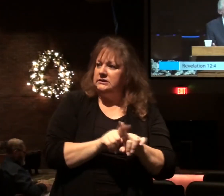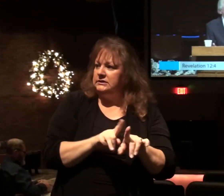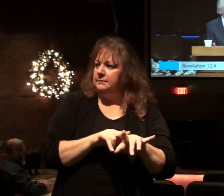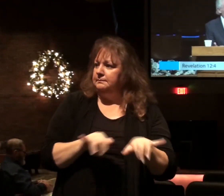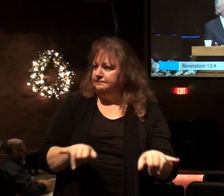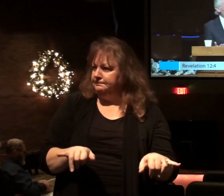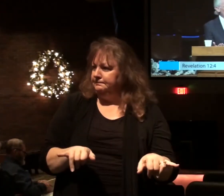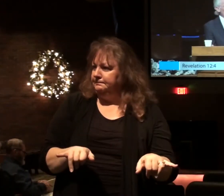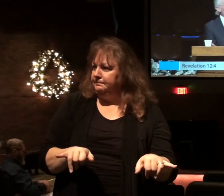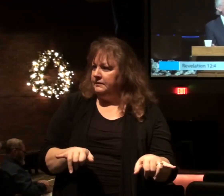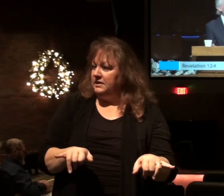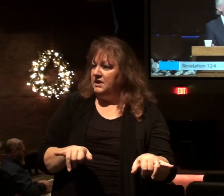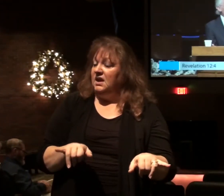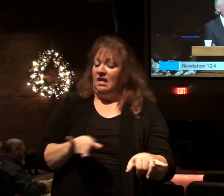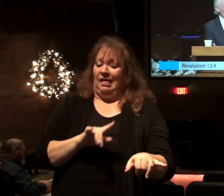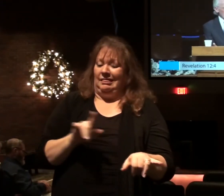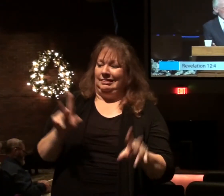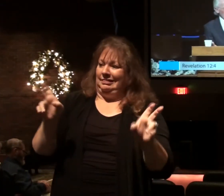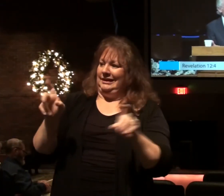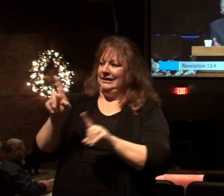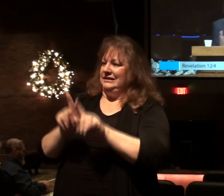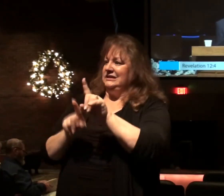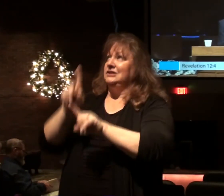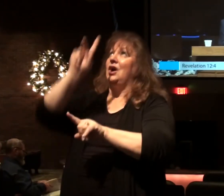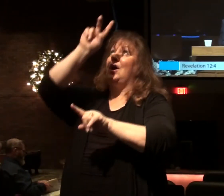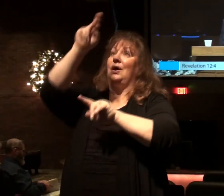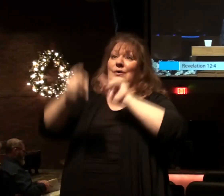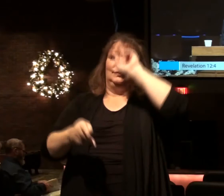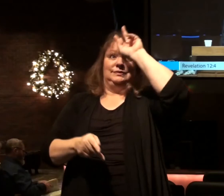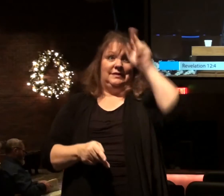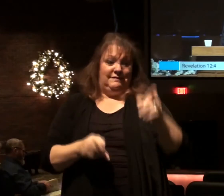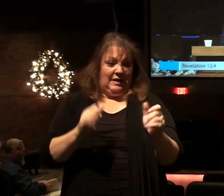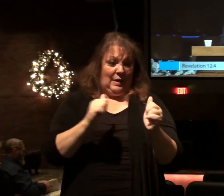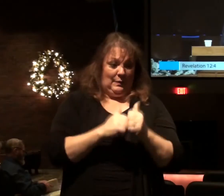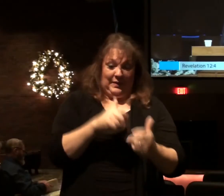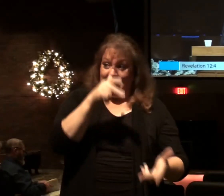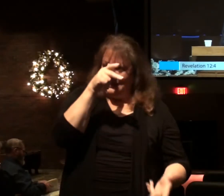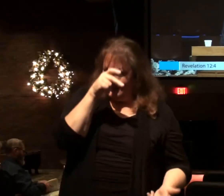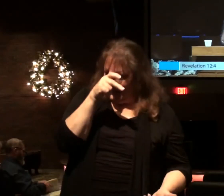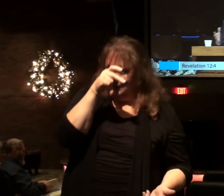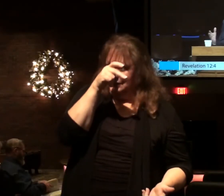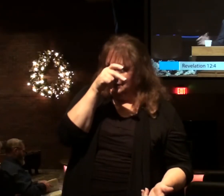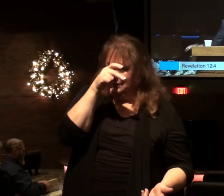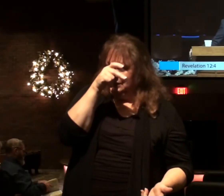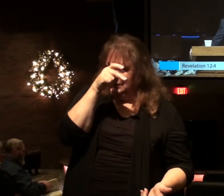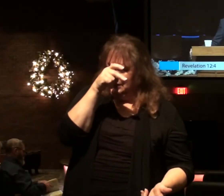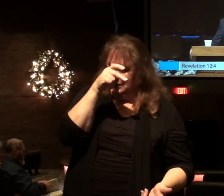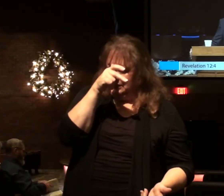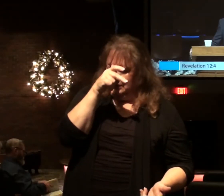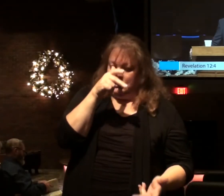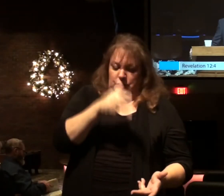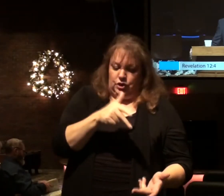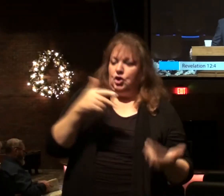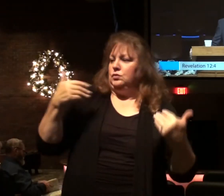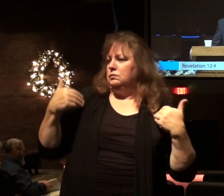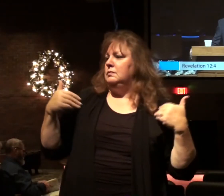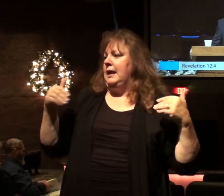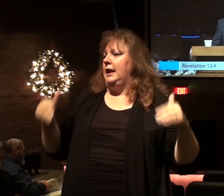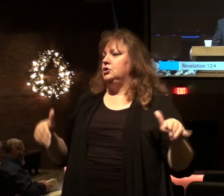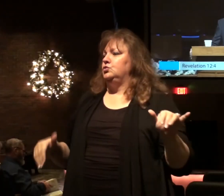So these stars that fell with Satan are fellow